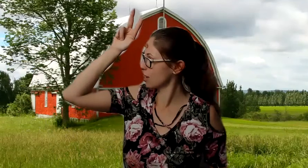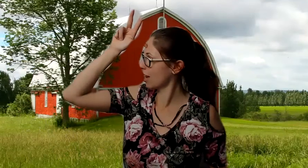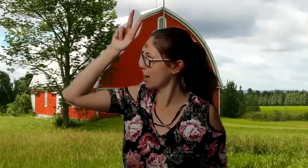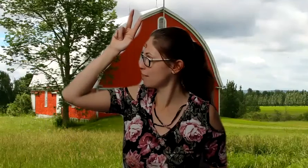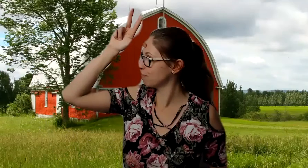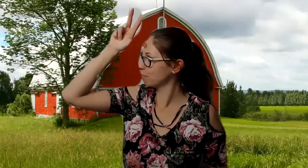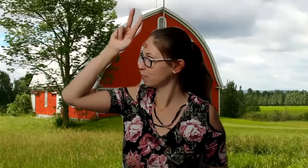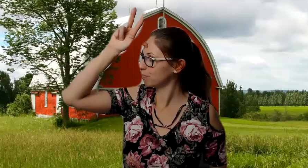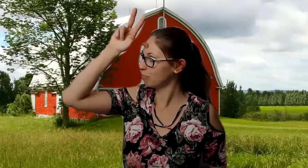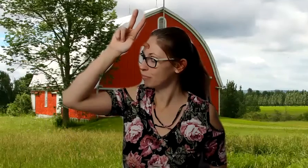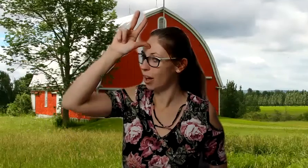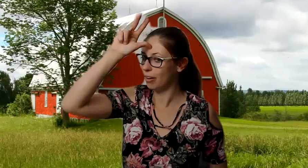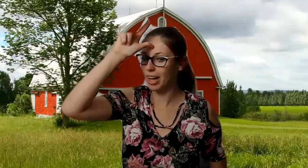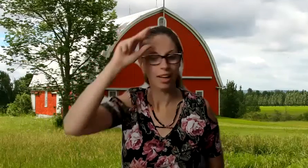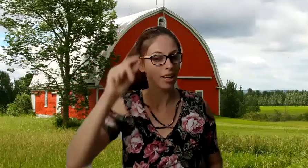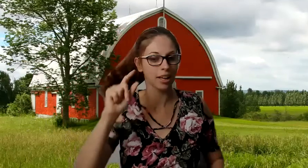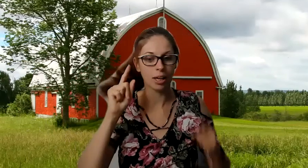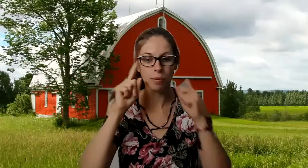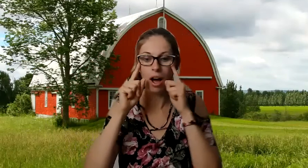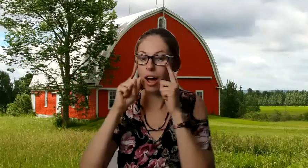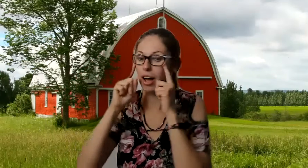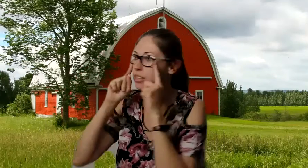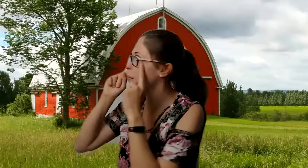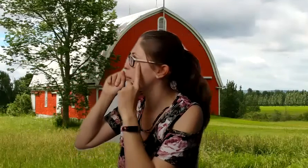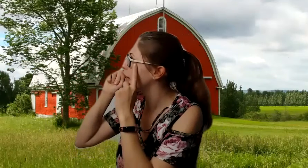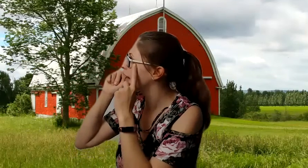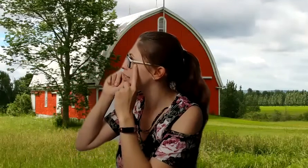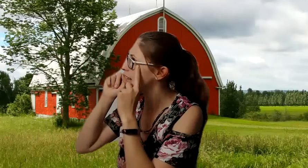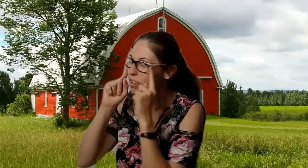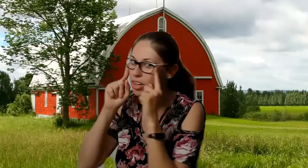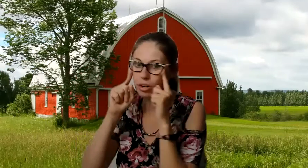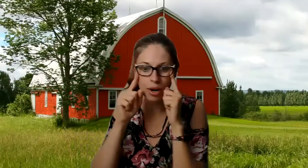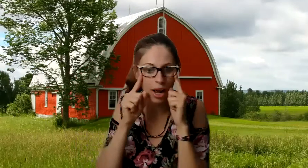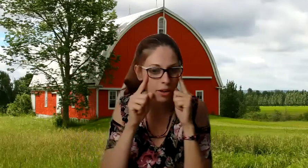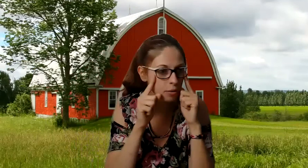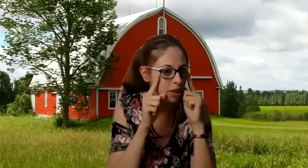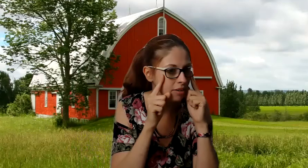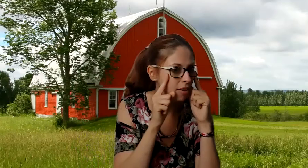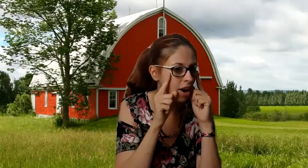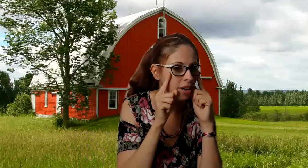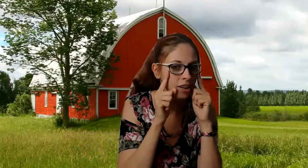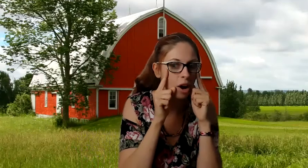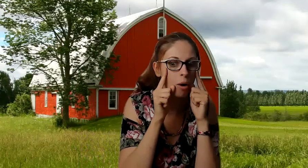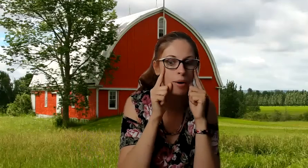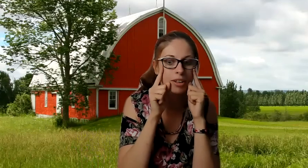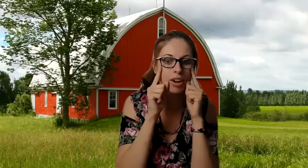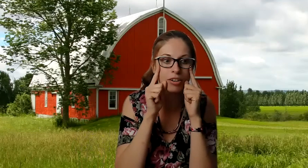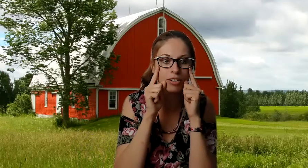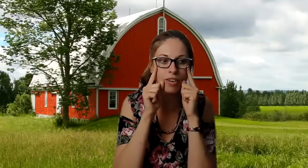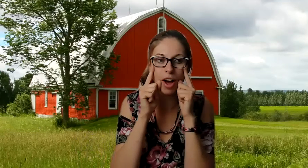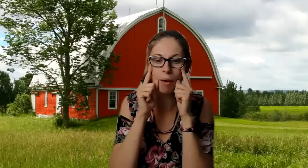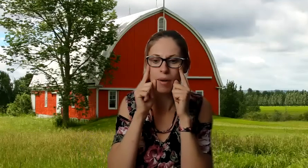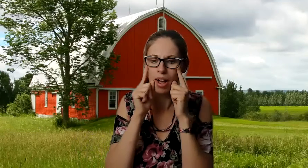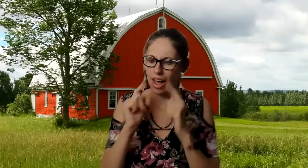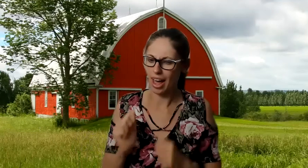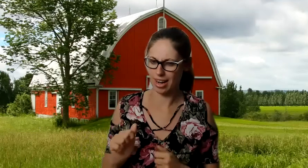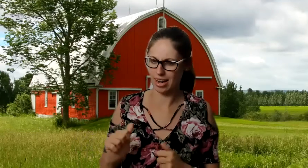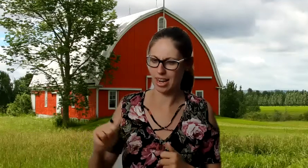rooster. Okay, keep your eyes open. Let's have a look what else we can find on Old MacDonald's farm. And it's